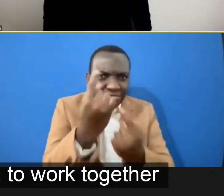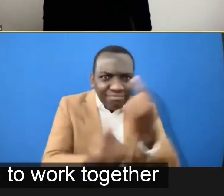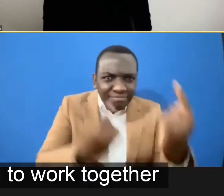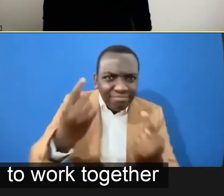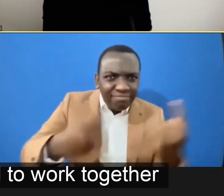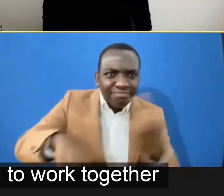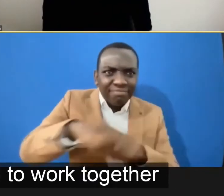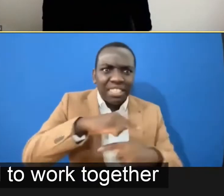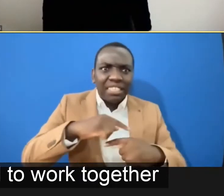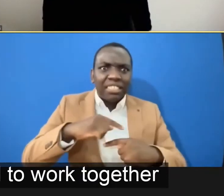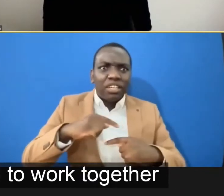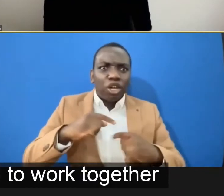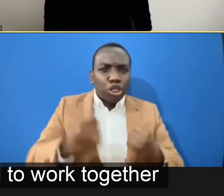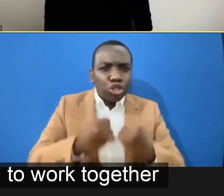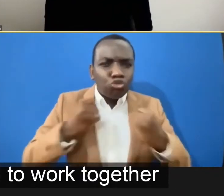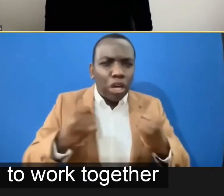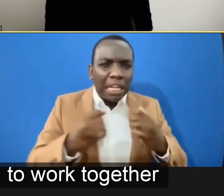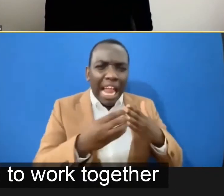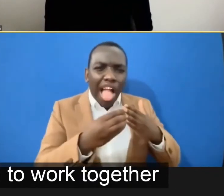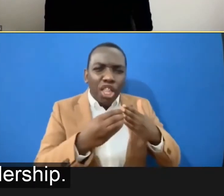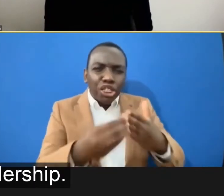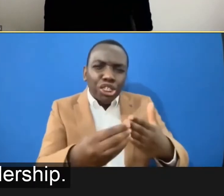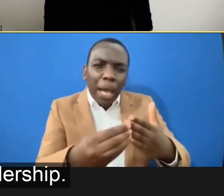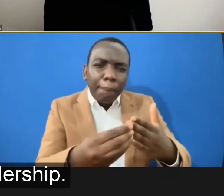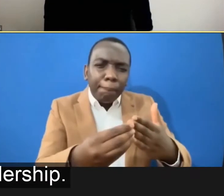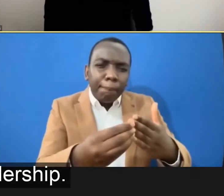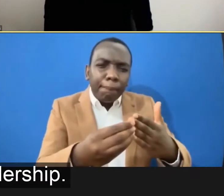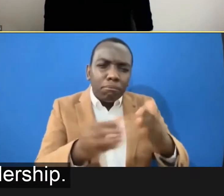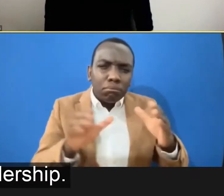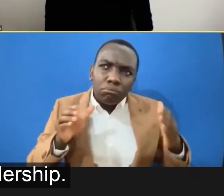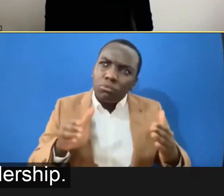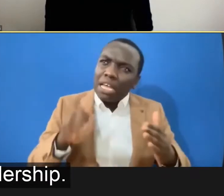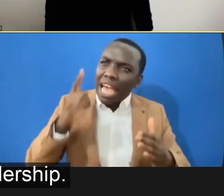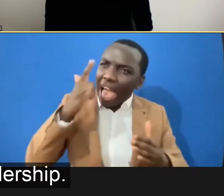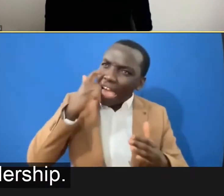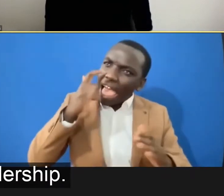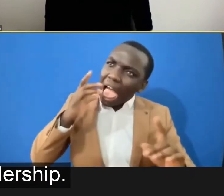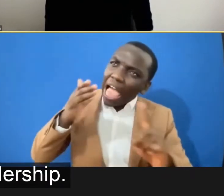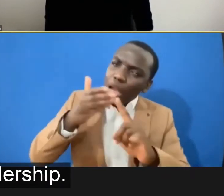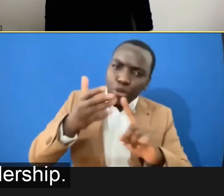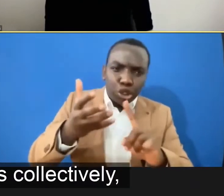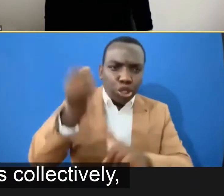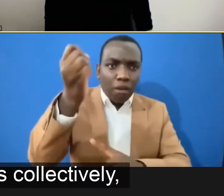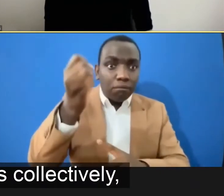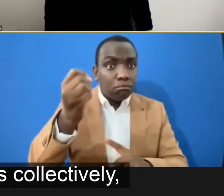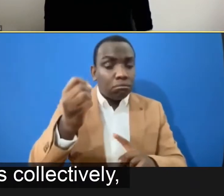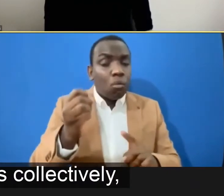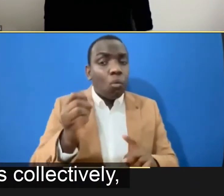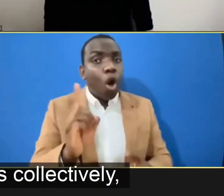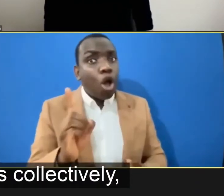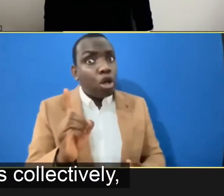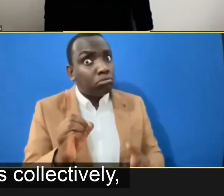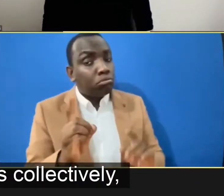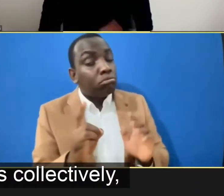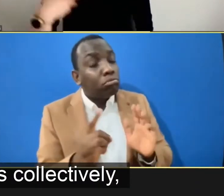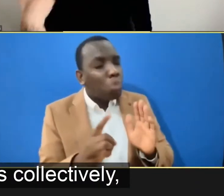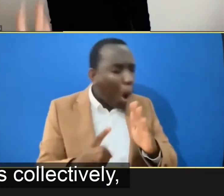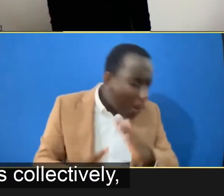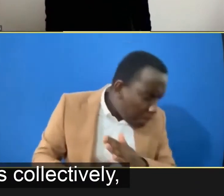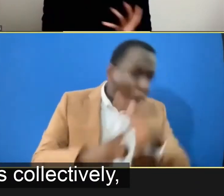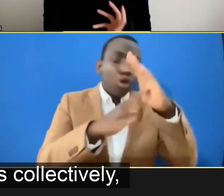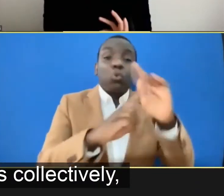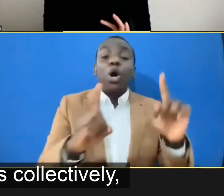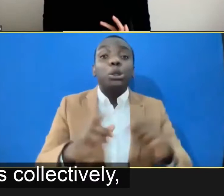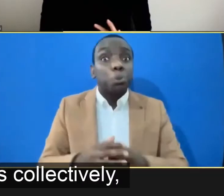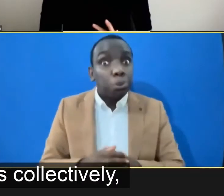And we need to work together to give strong leadership. And if we use these